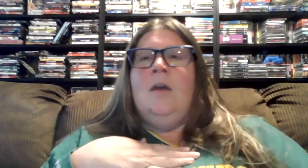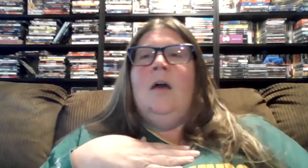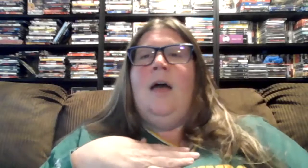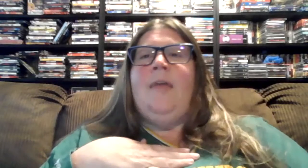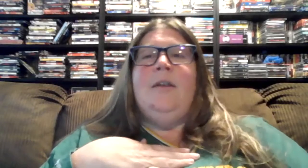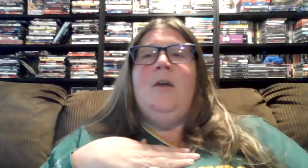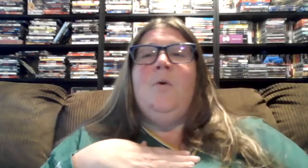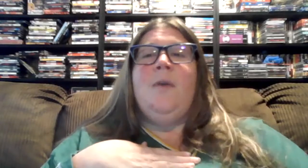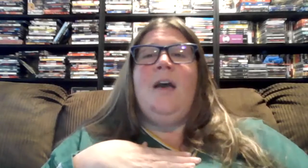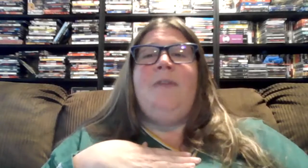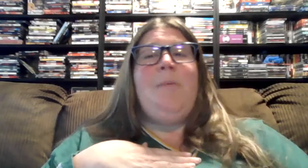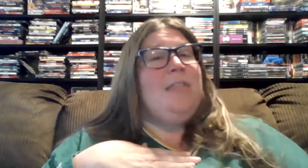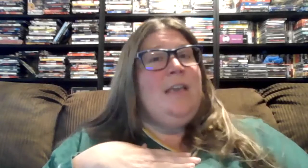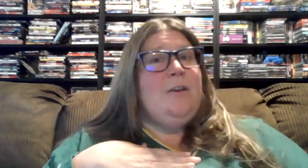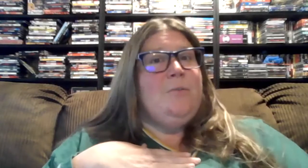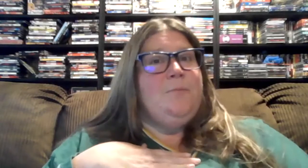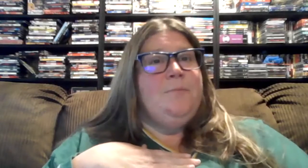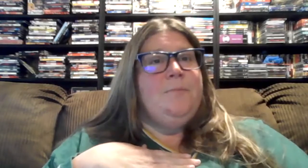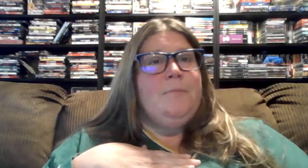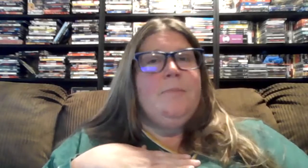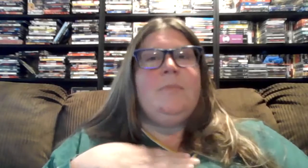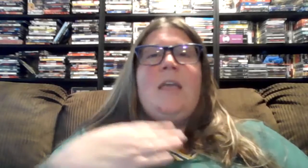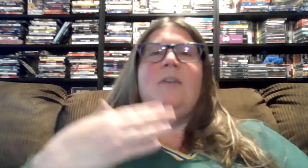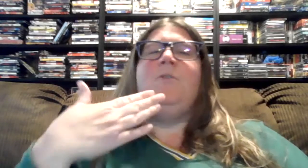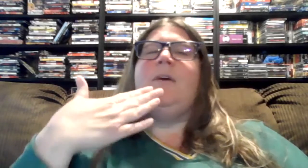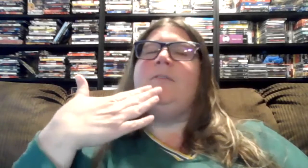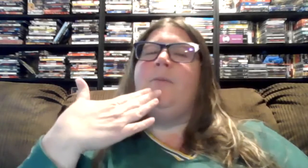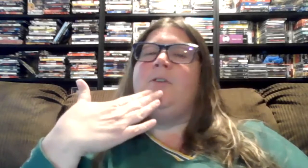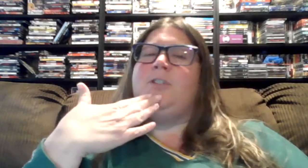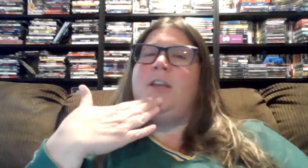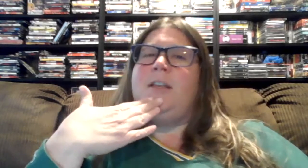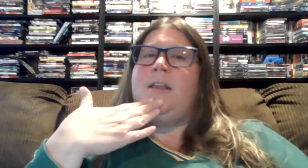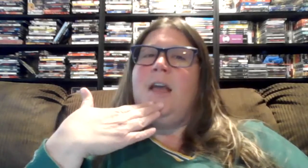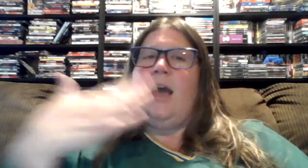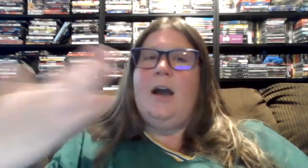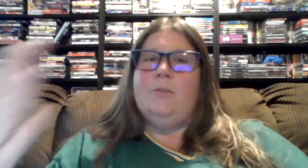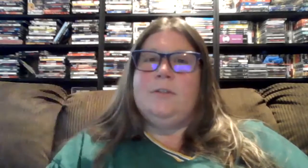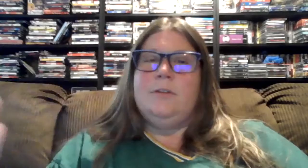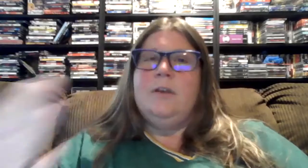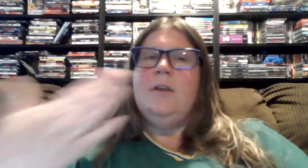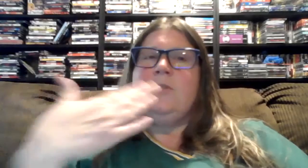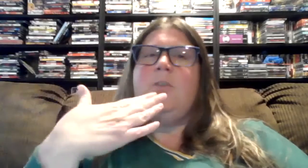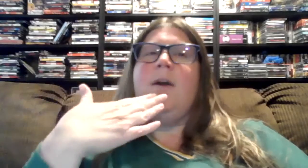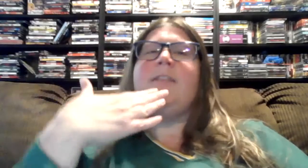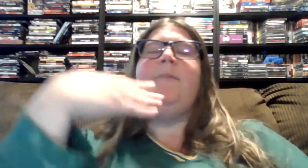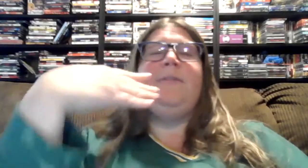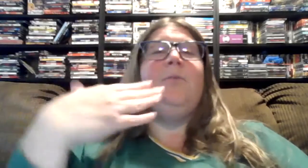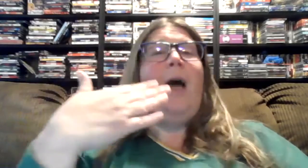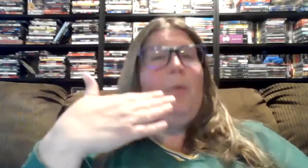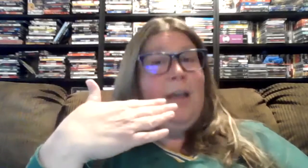And then we have, how about thank you? Thank you is from your chin out. So you want it to be, so I will tell